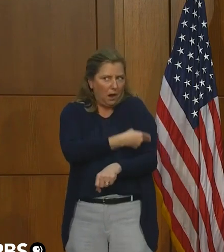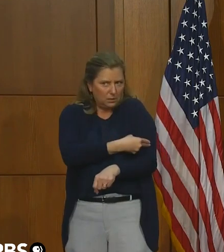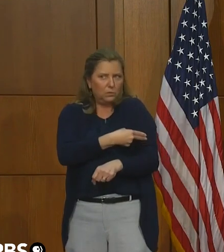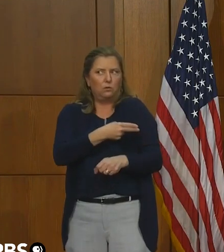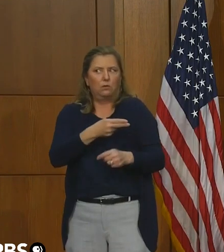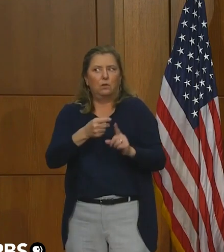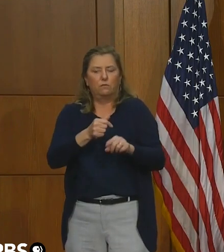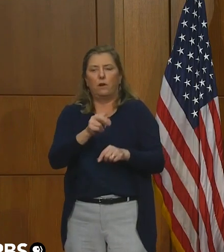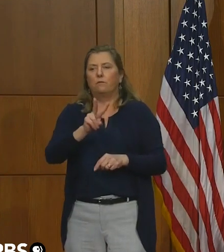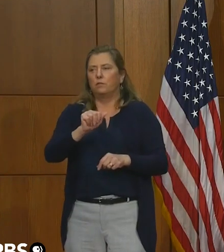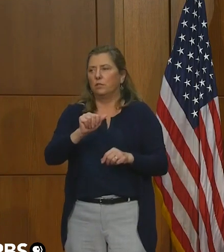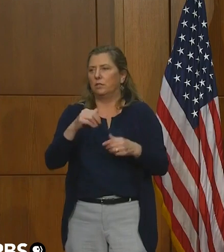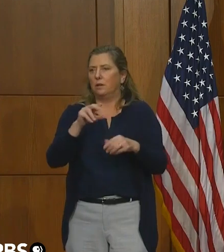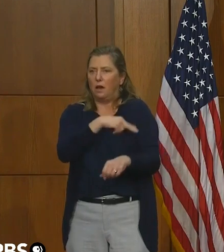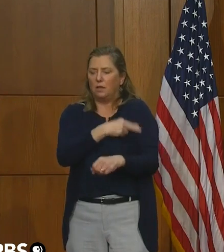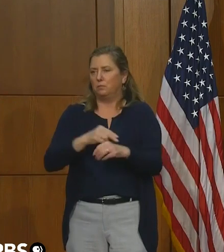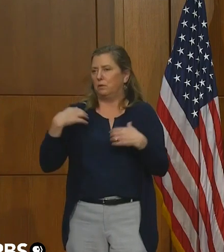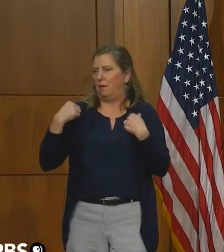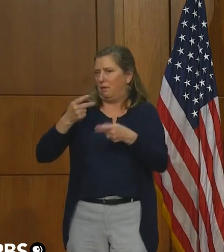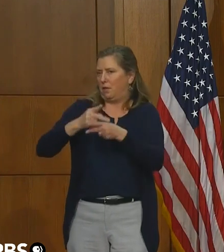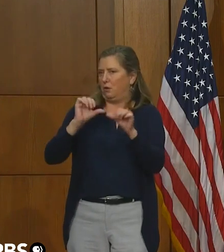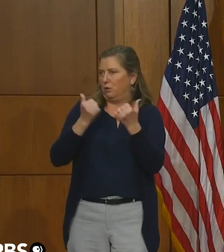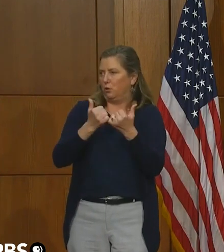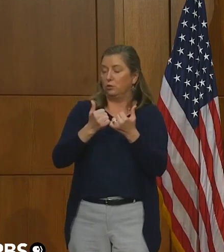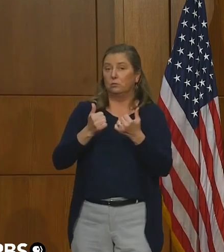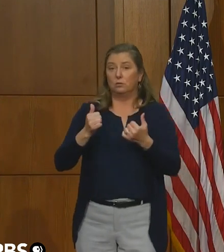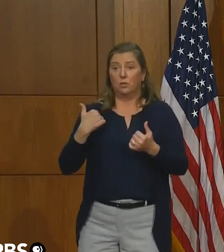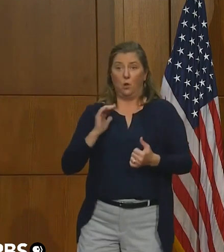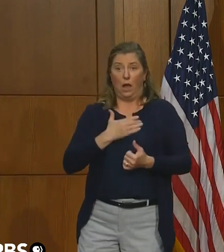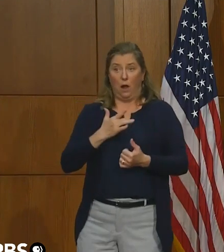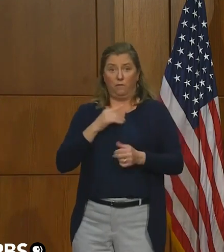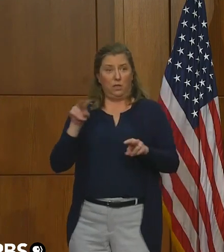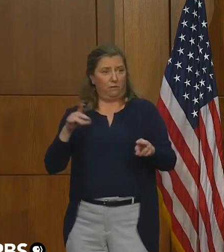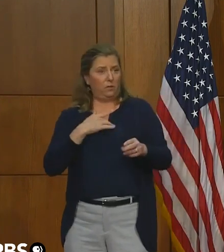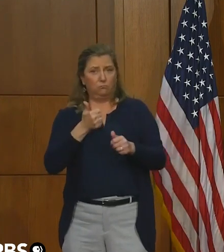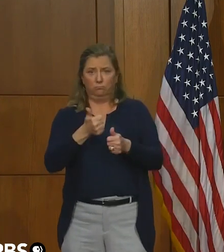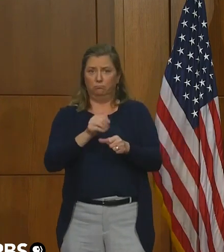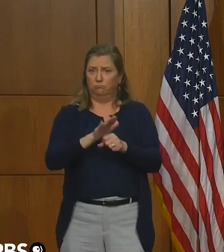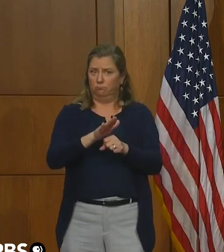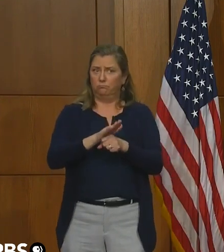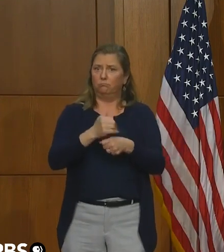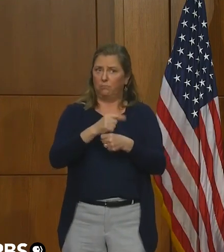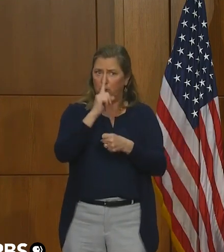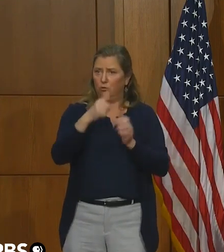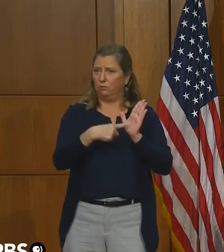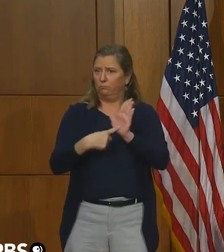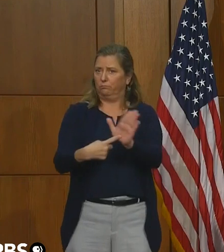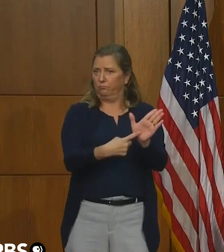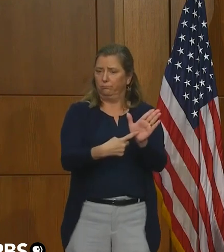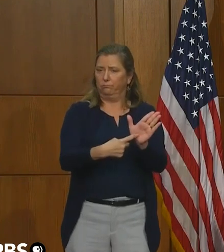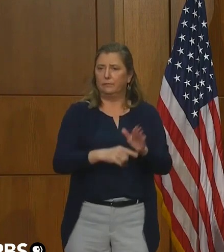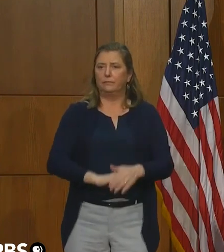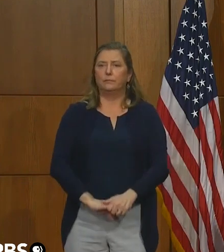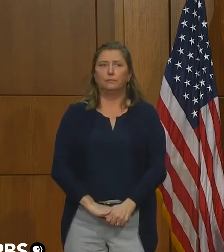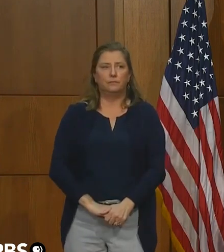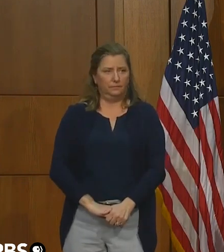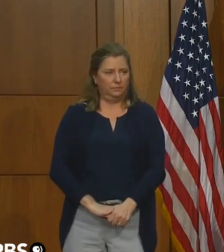the Virginia Hospital and Healthcare Association. From our perspective, that is sufficient to make sure that information is readily